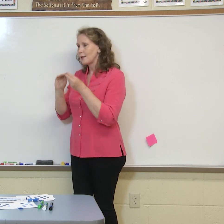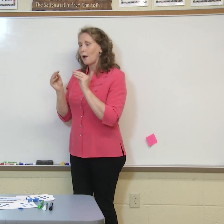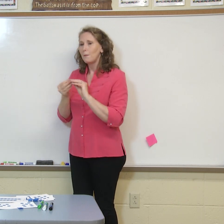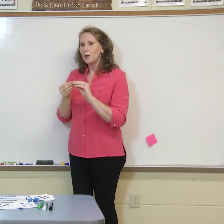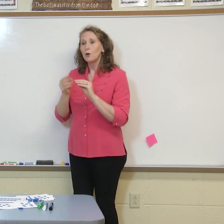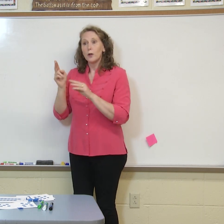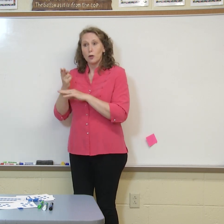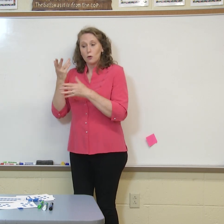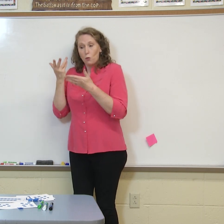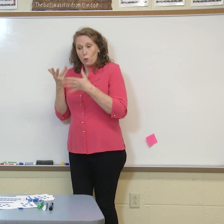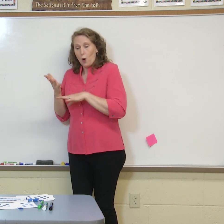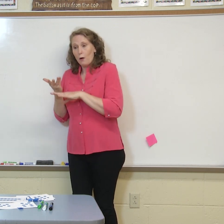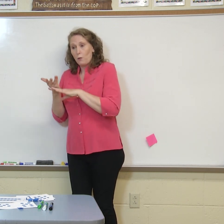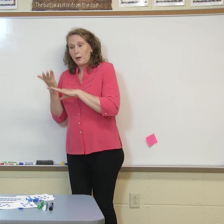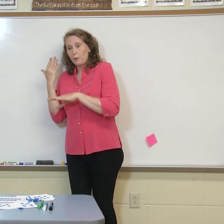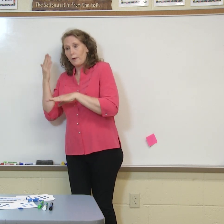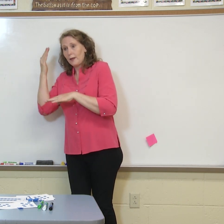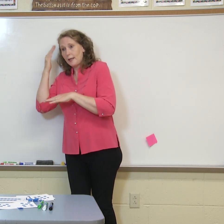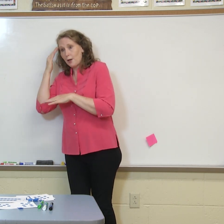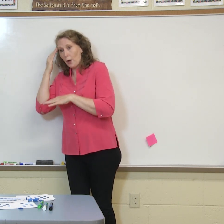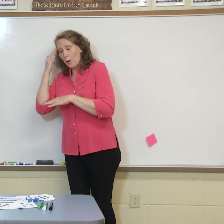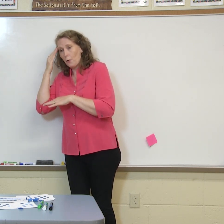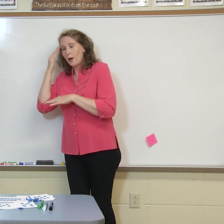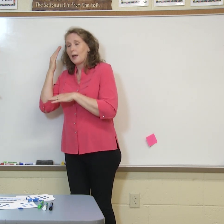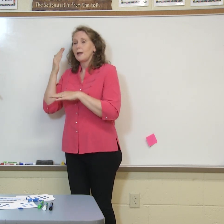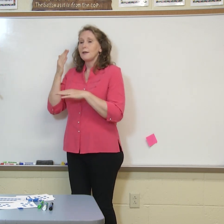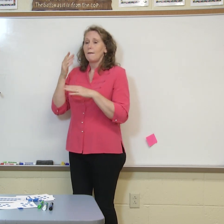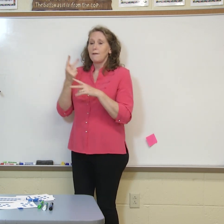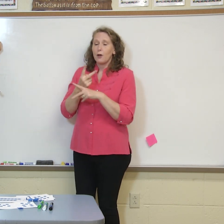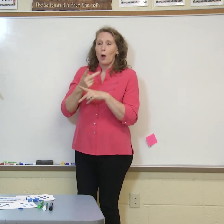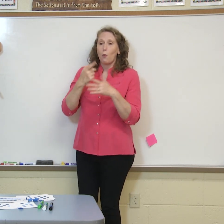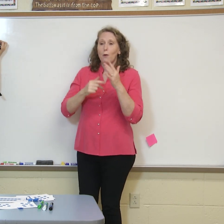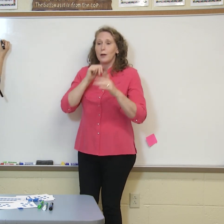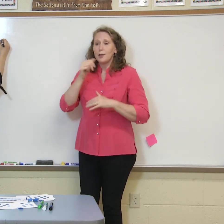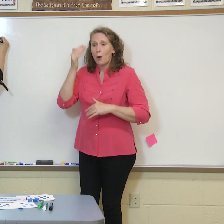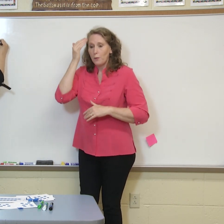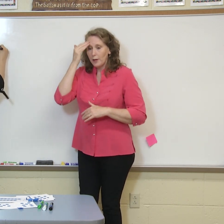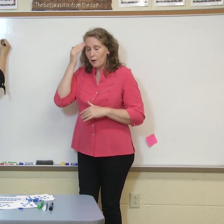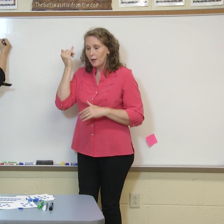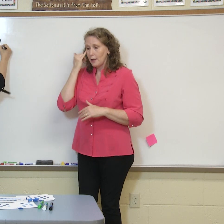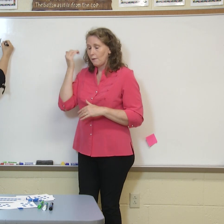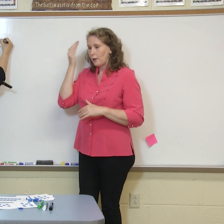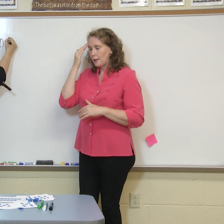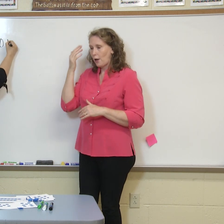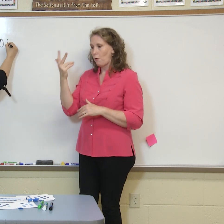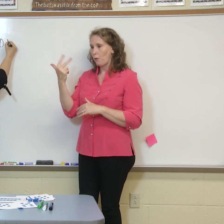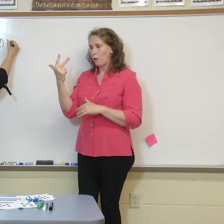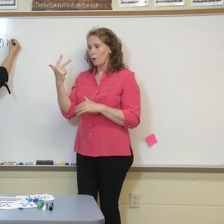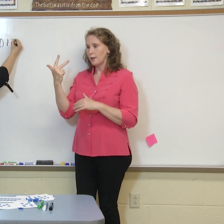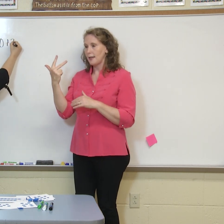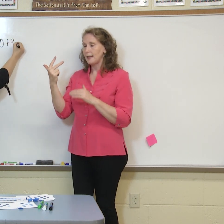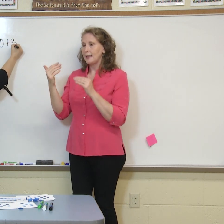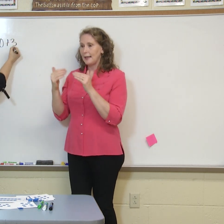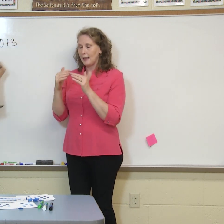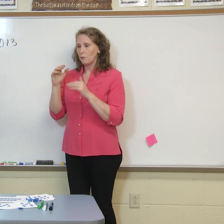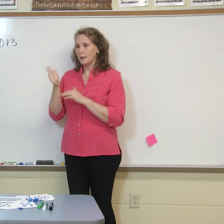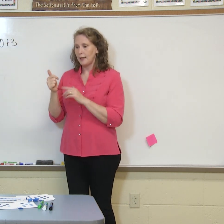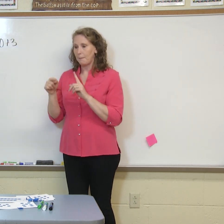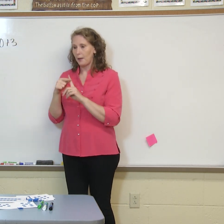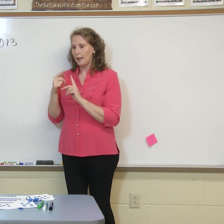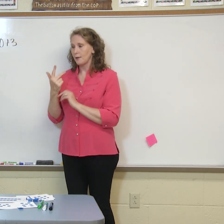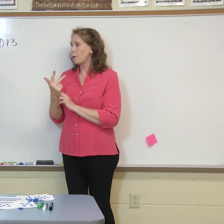use what we know to figure out what we don't know. If we know that 13 is the same as 10 and